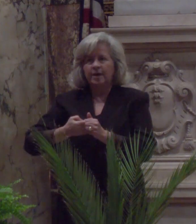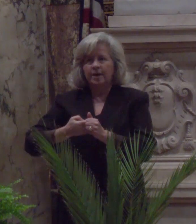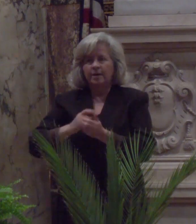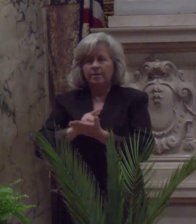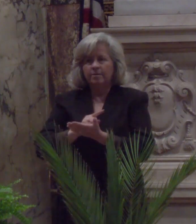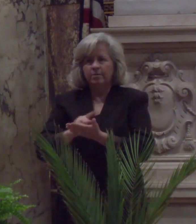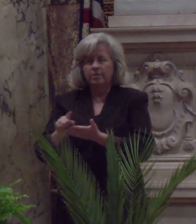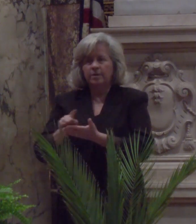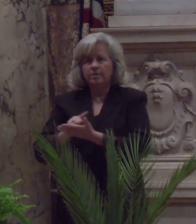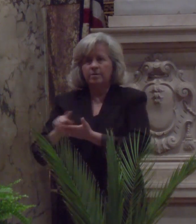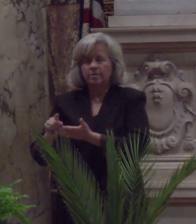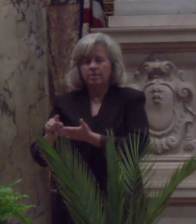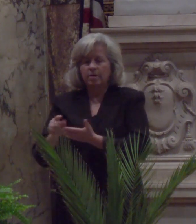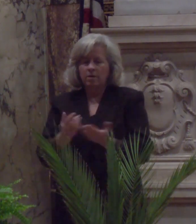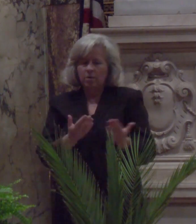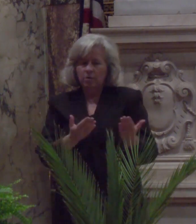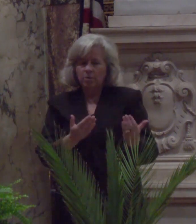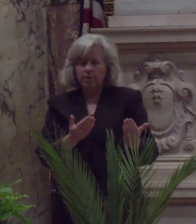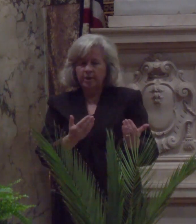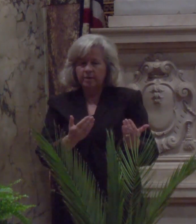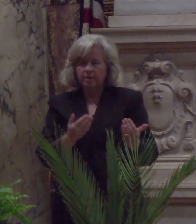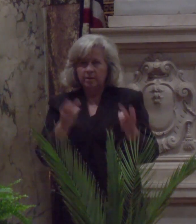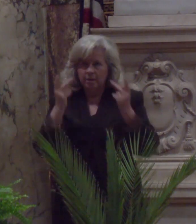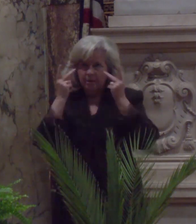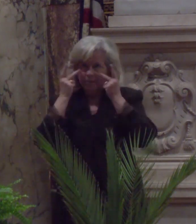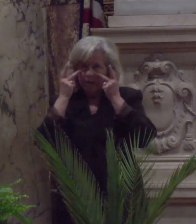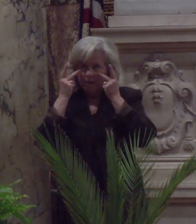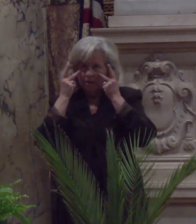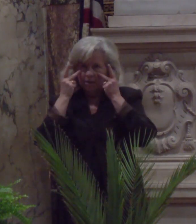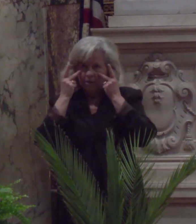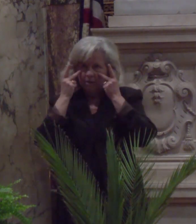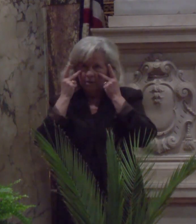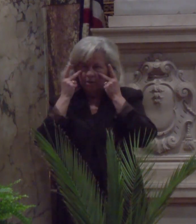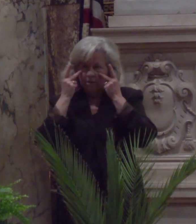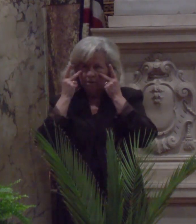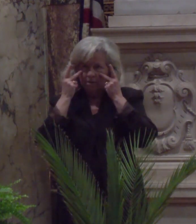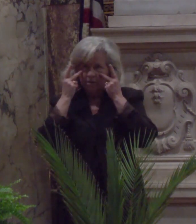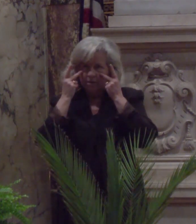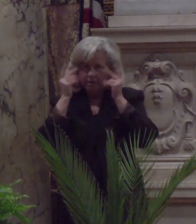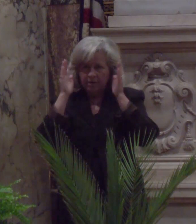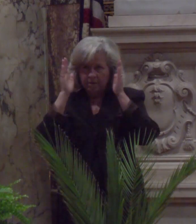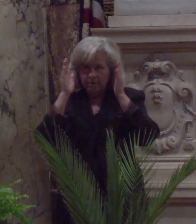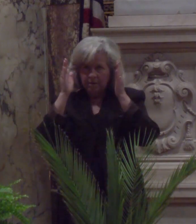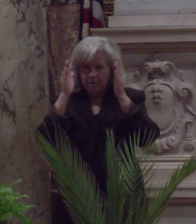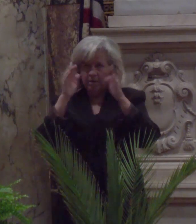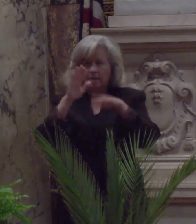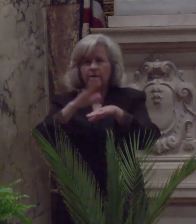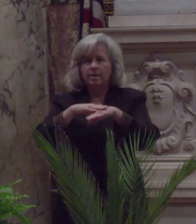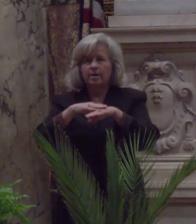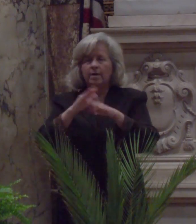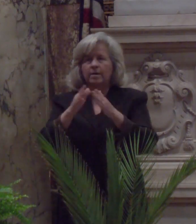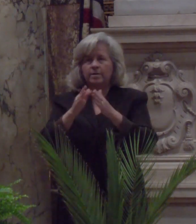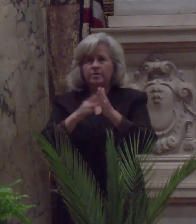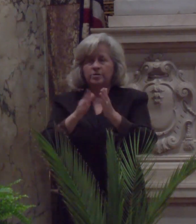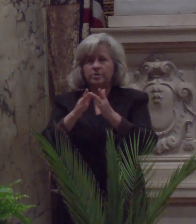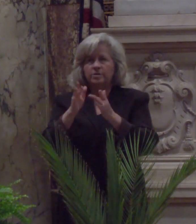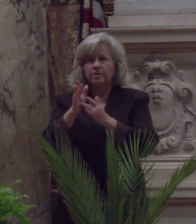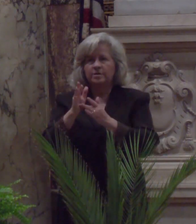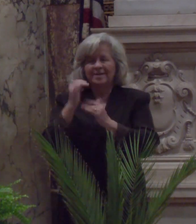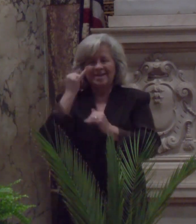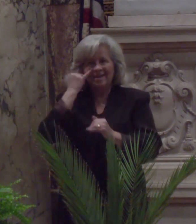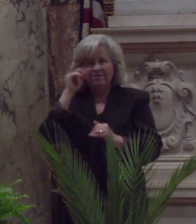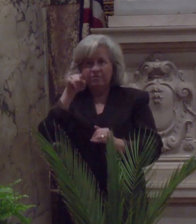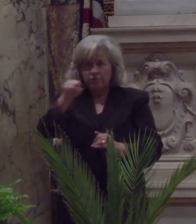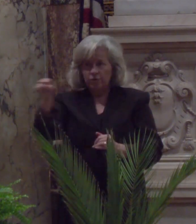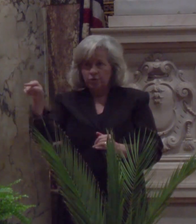week to pause and to keep our eyes firmly fixed on Jesus. And if you ever